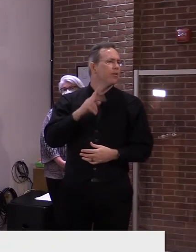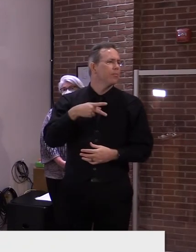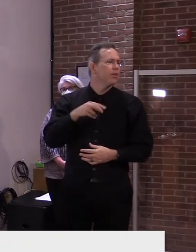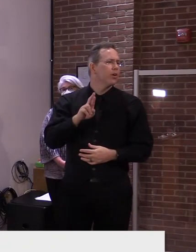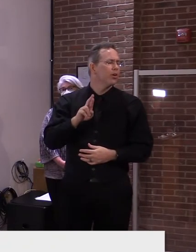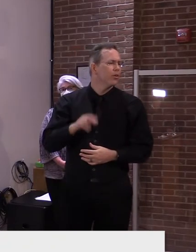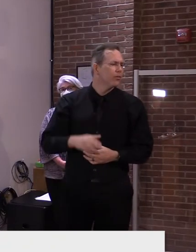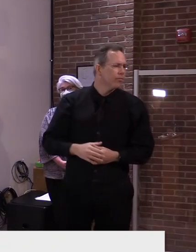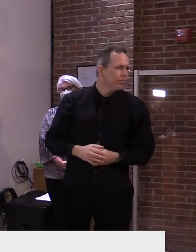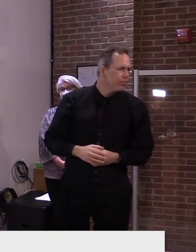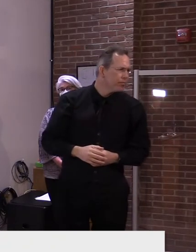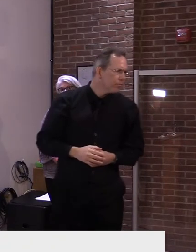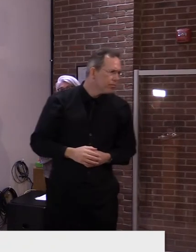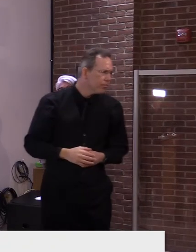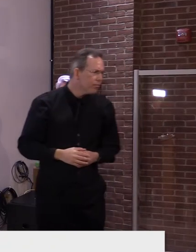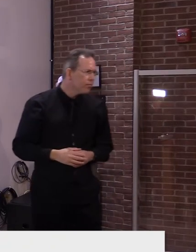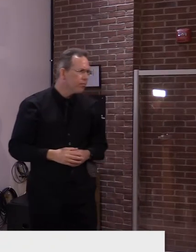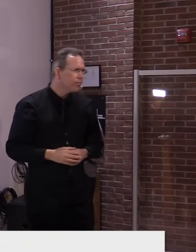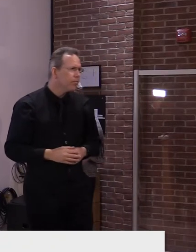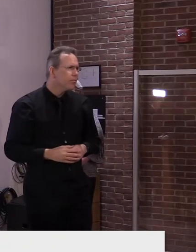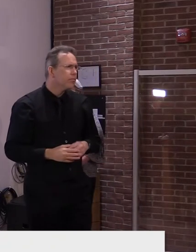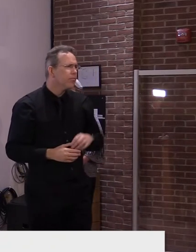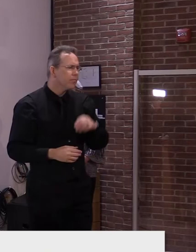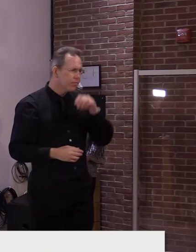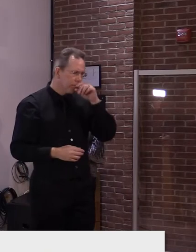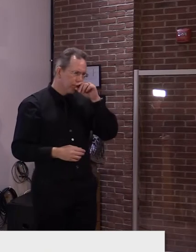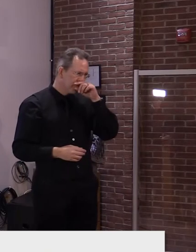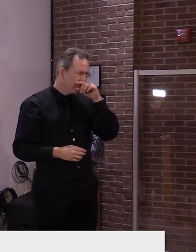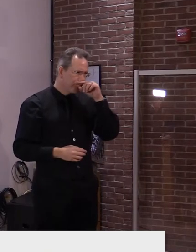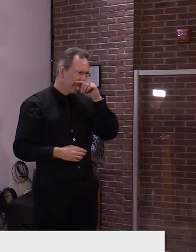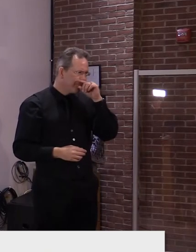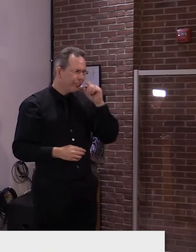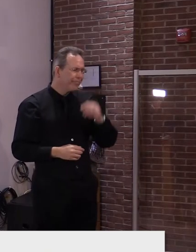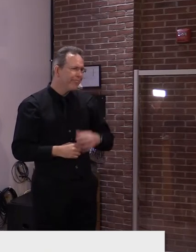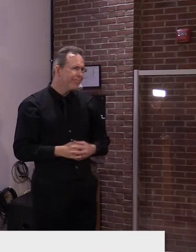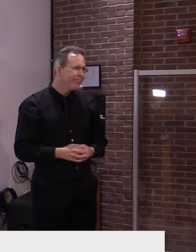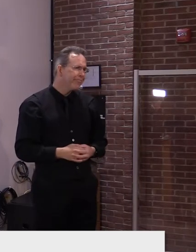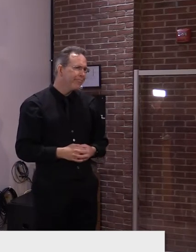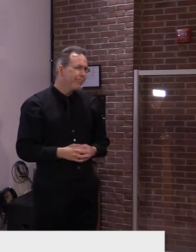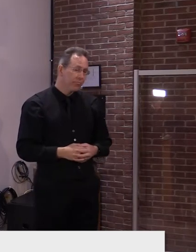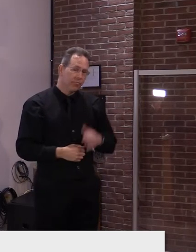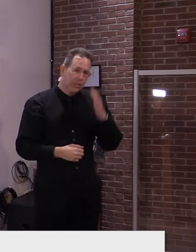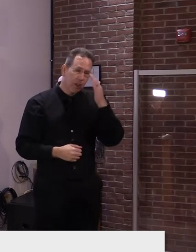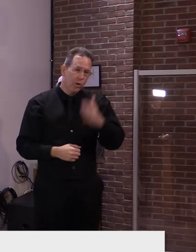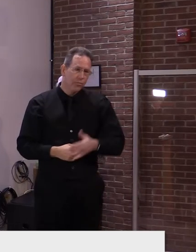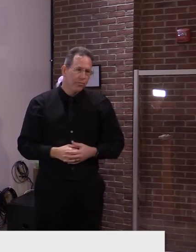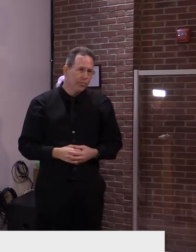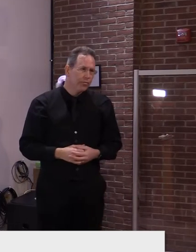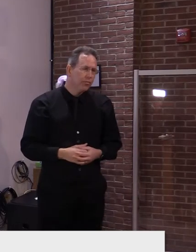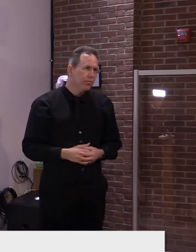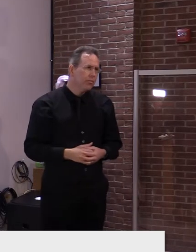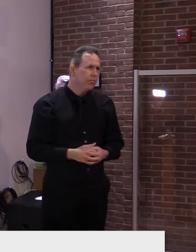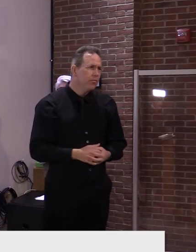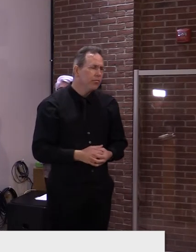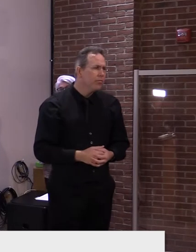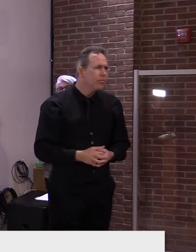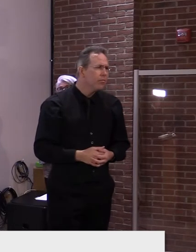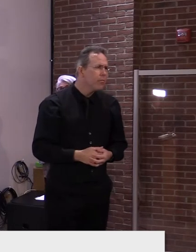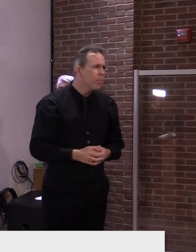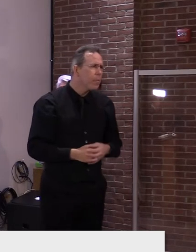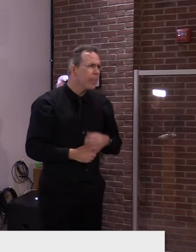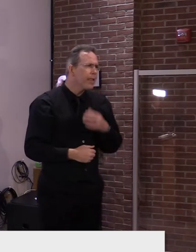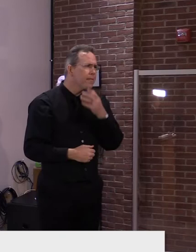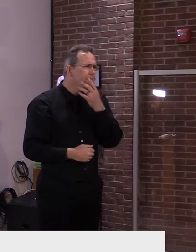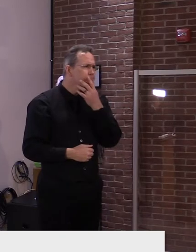Hi, Governor, I was wondering when you might be easing more restrictions around long-term